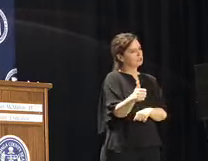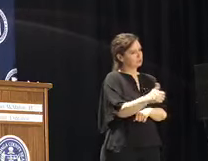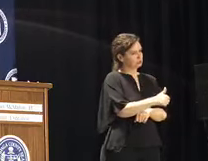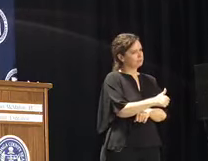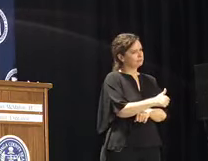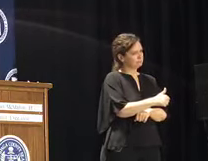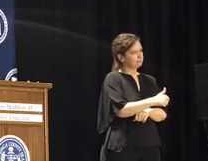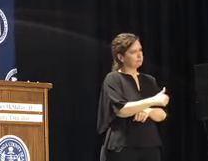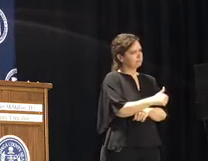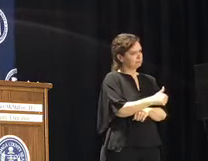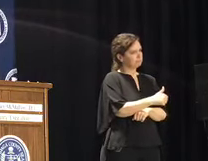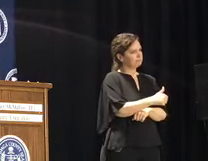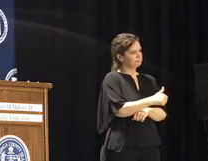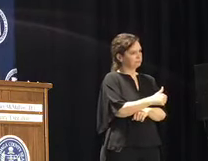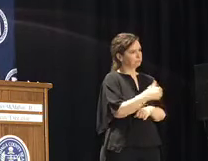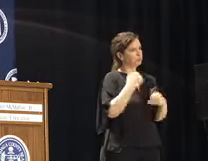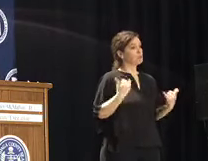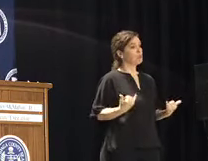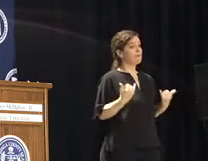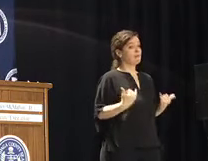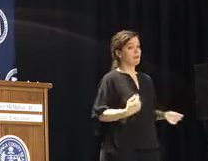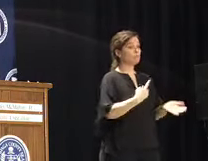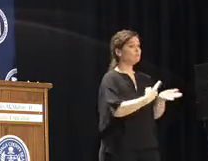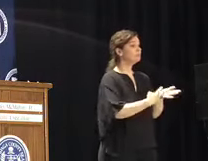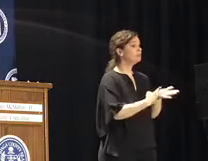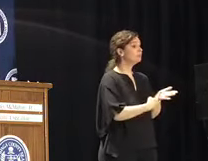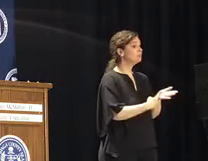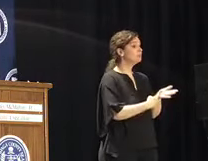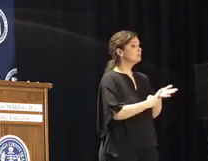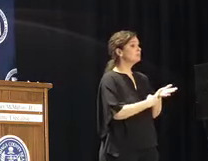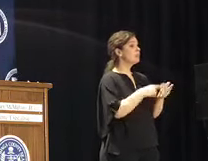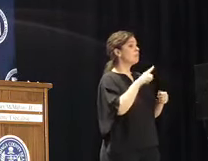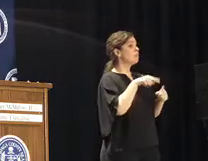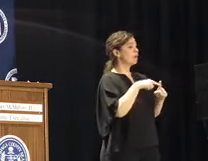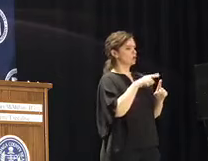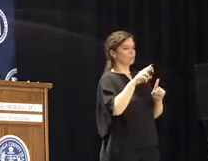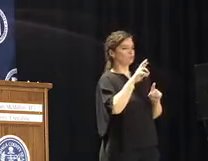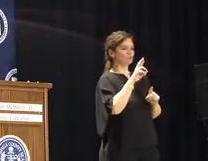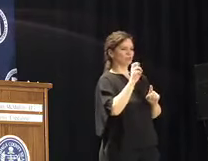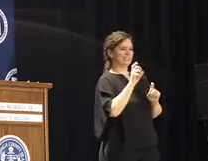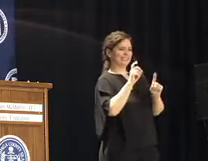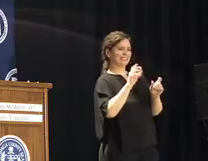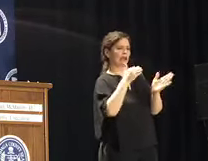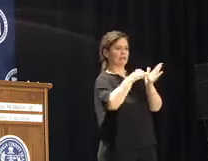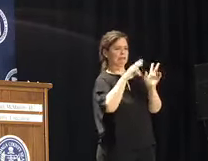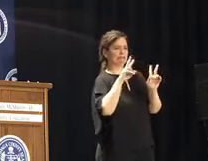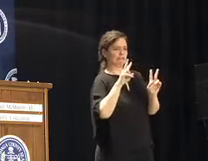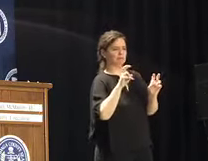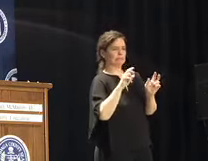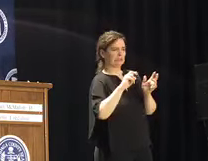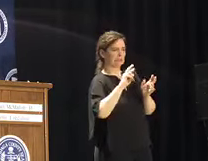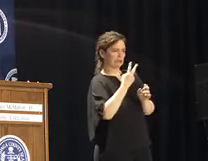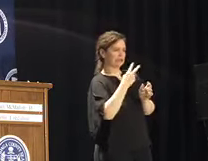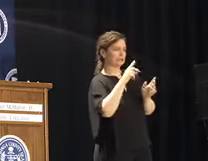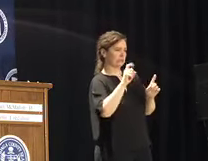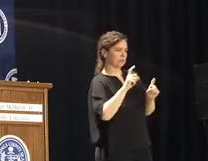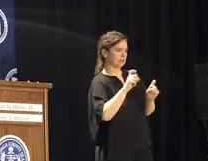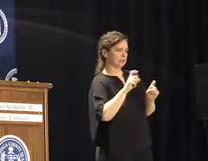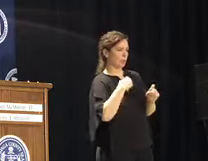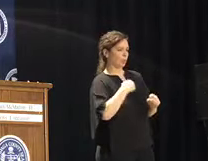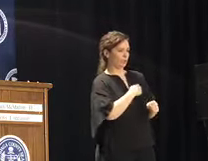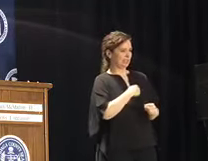now about when we go to retest positive cases going to their homes. So we